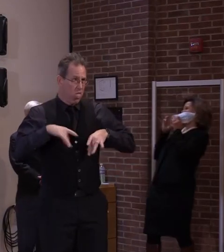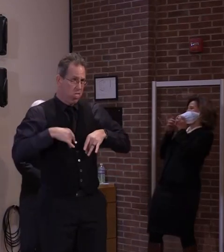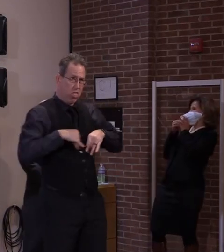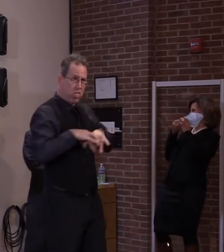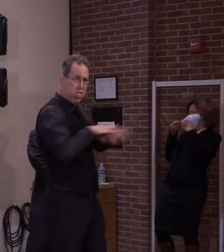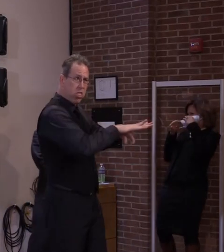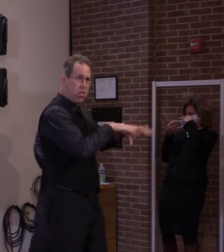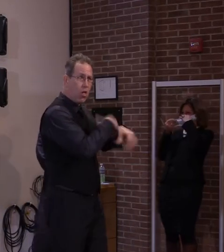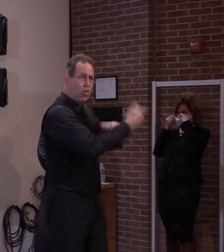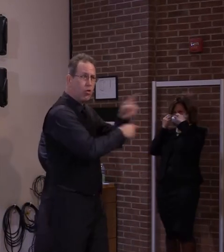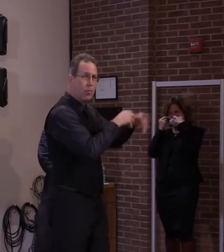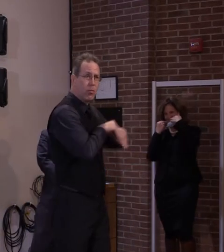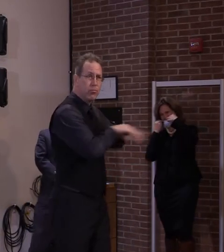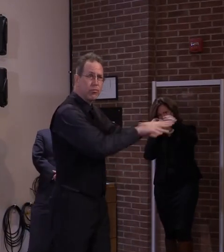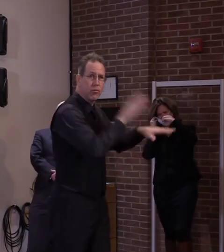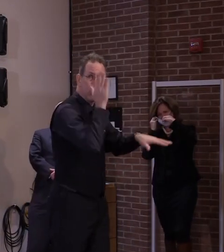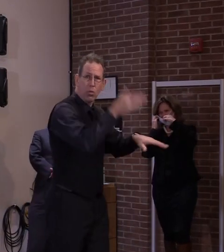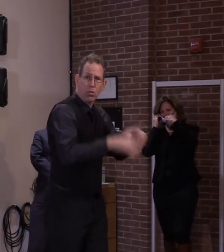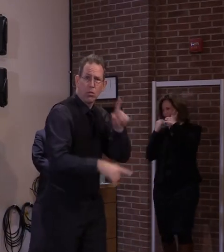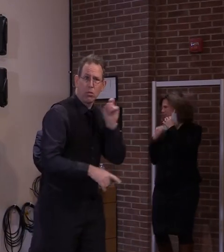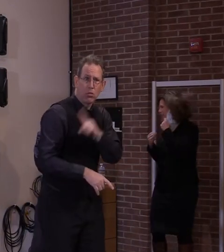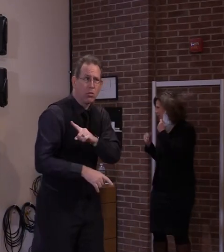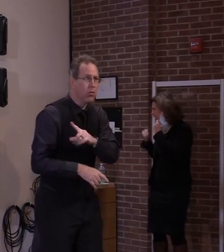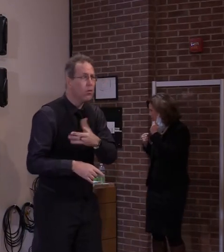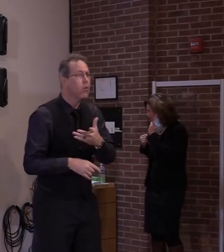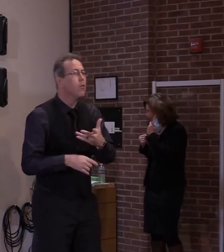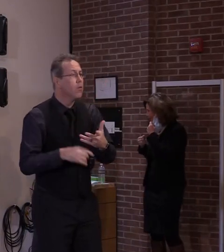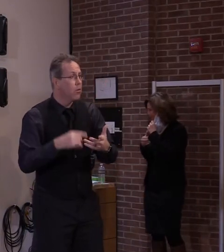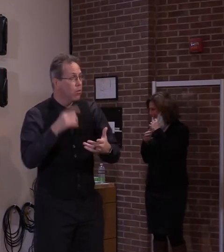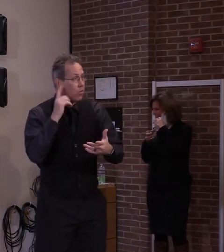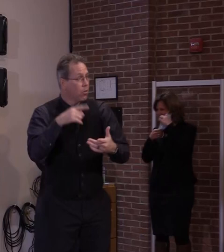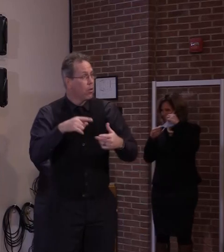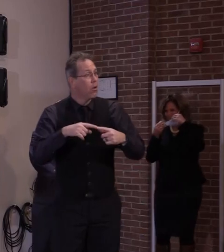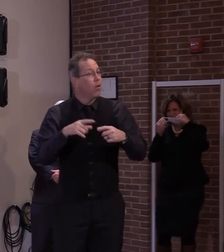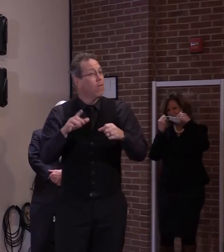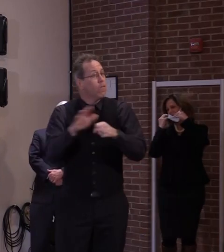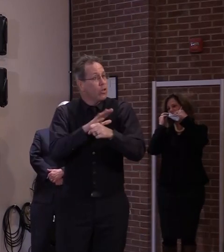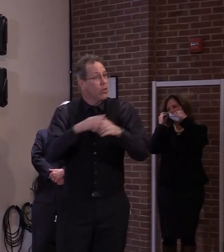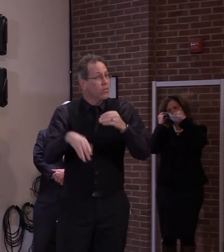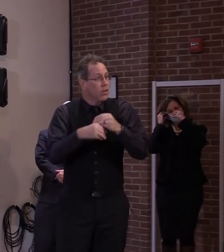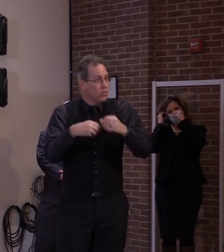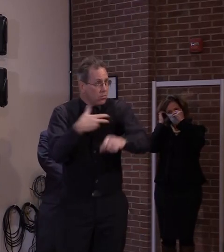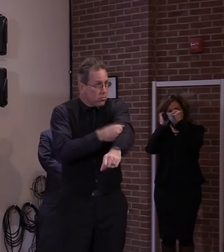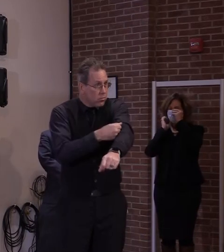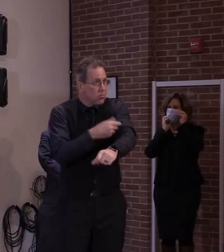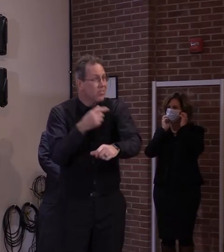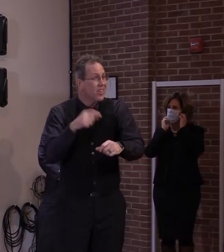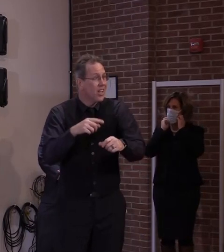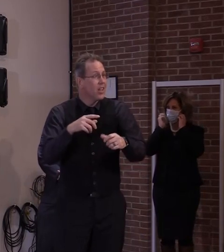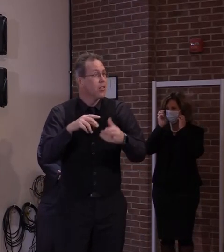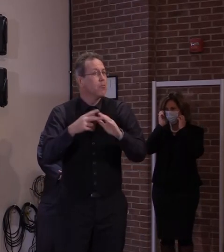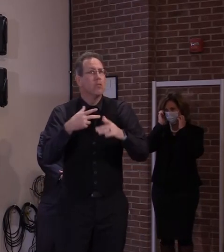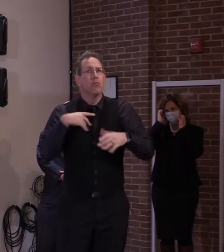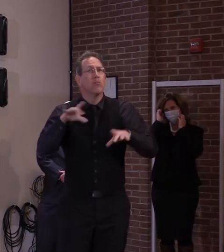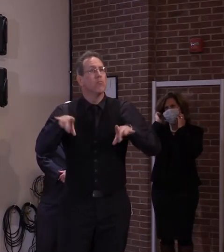somewhat dangerous to have folks walking around not knowing they have it and possibly passing it on?